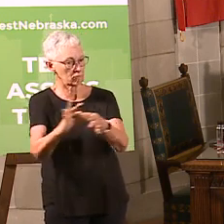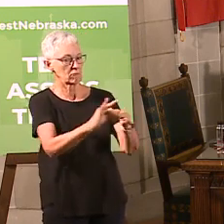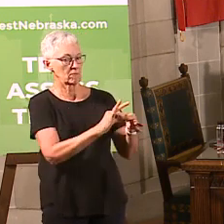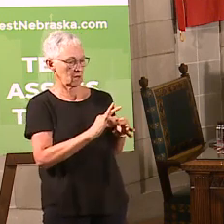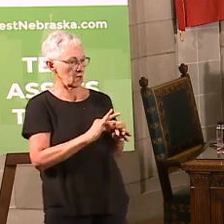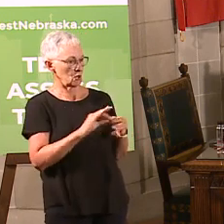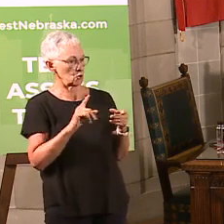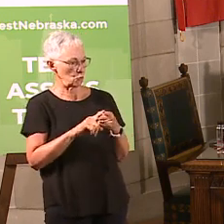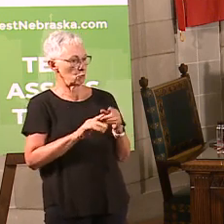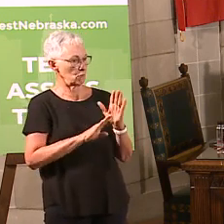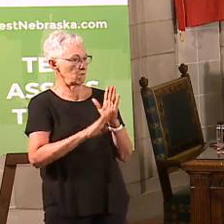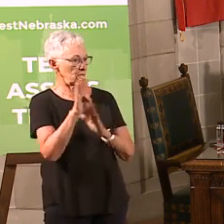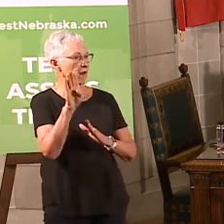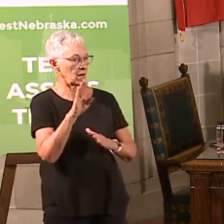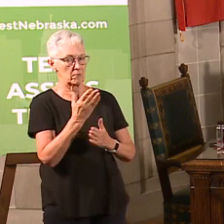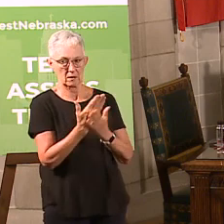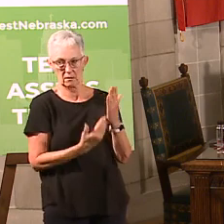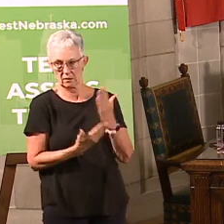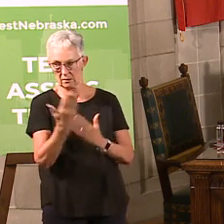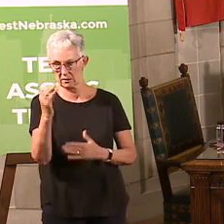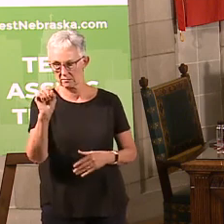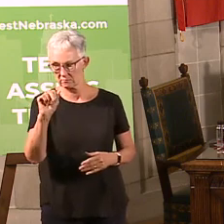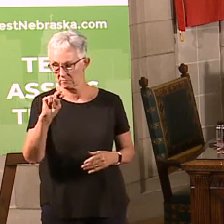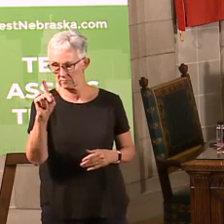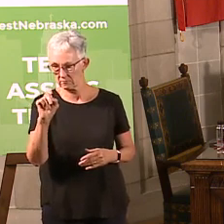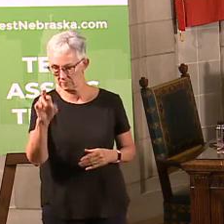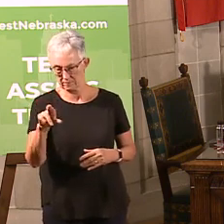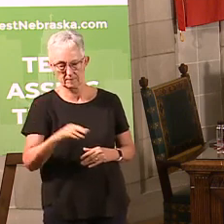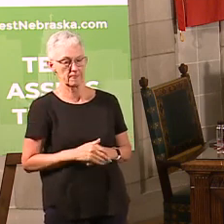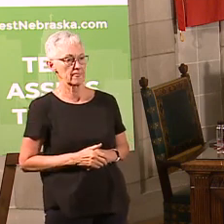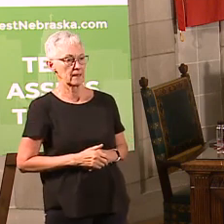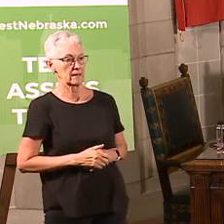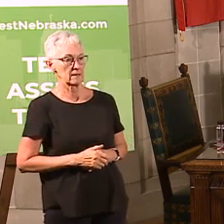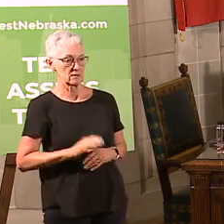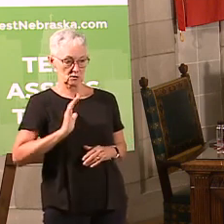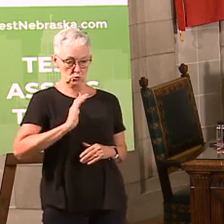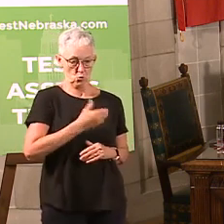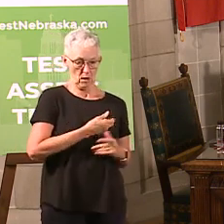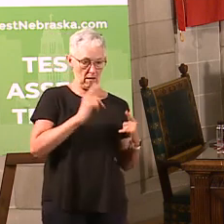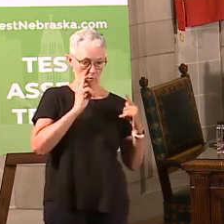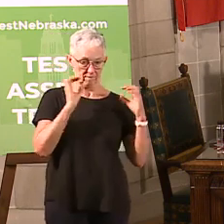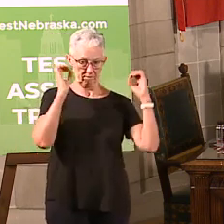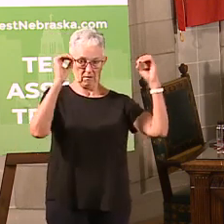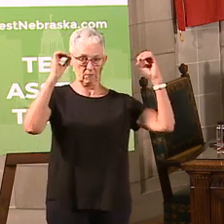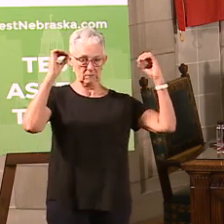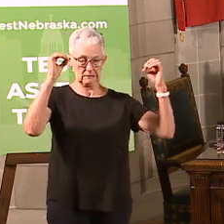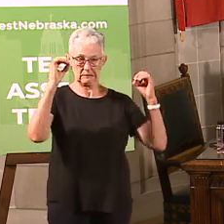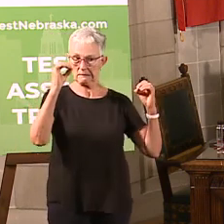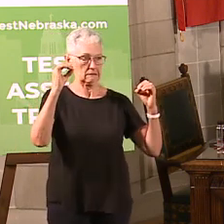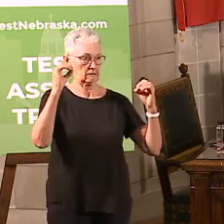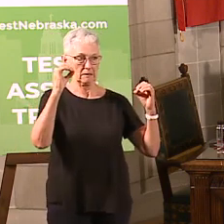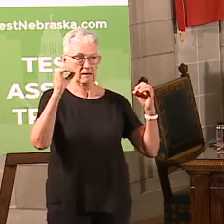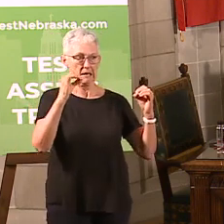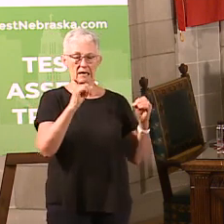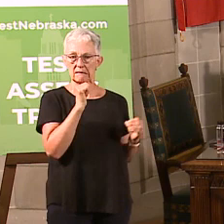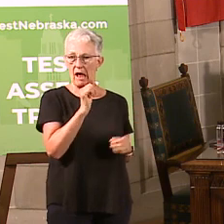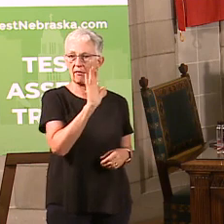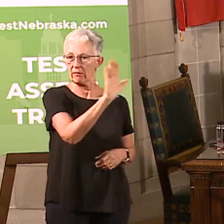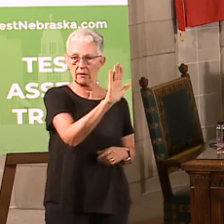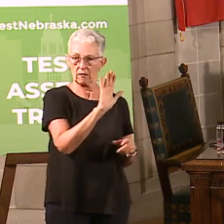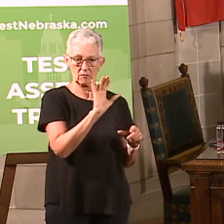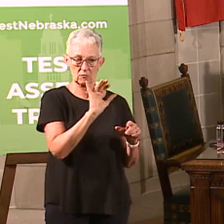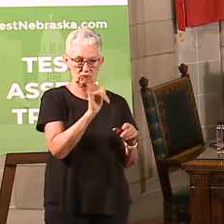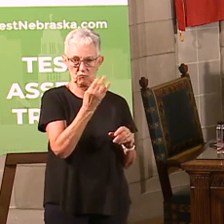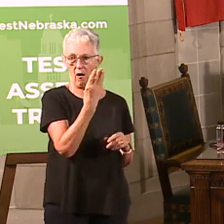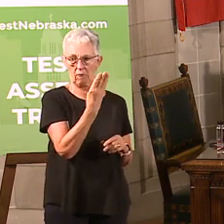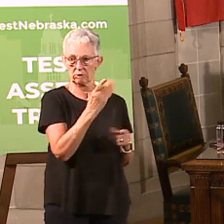this today, are our faculty. They are doing this on top of their regular jobs. They recognize the urgent need, stepped up,